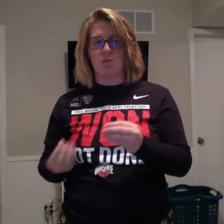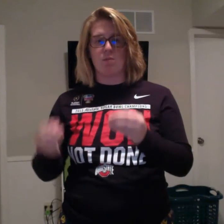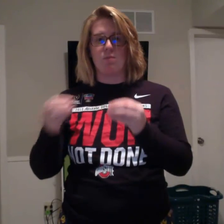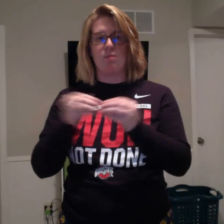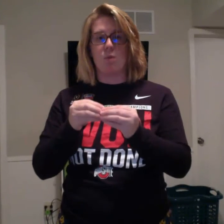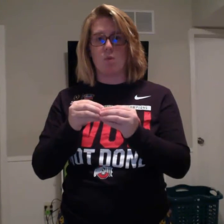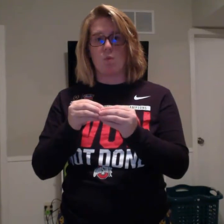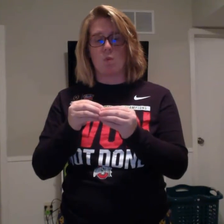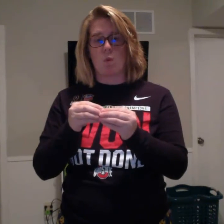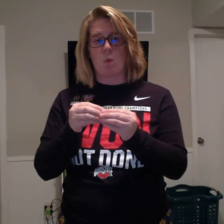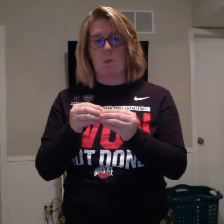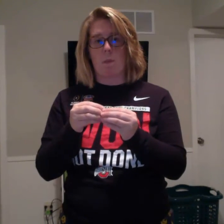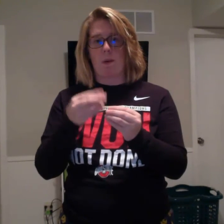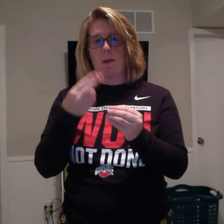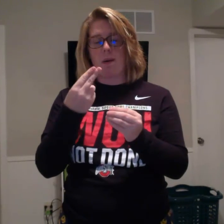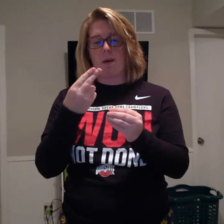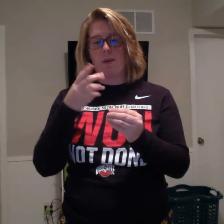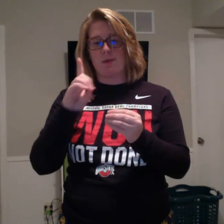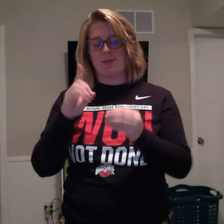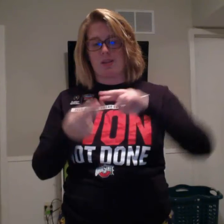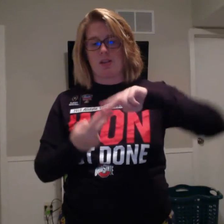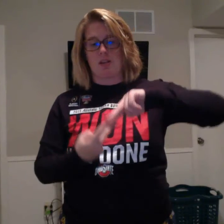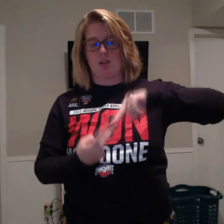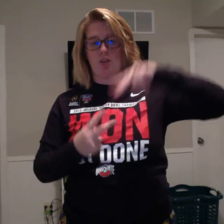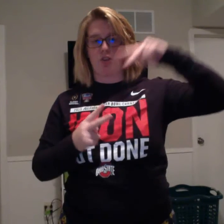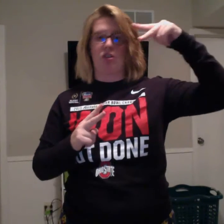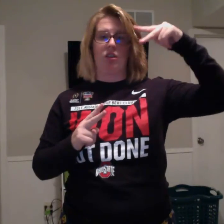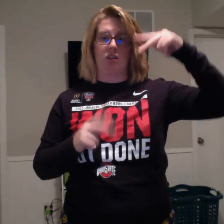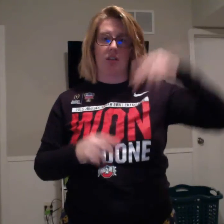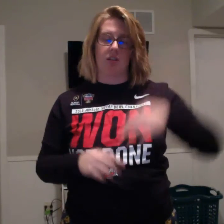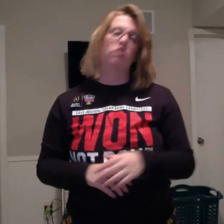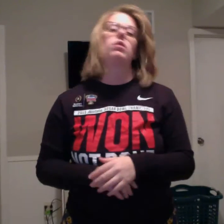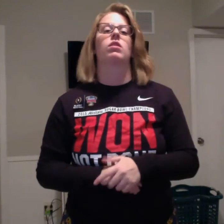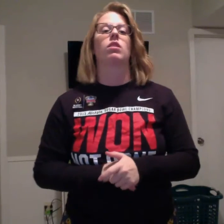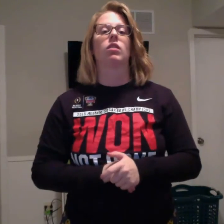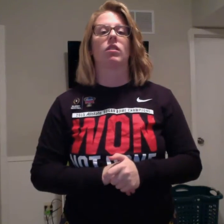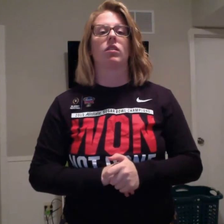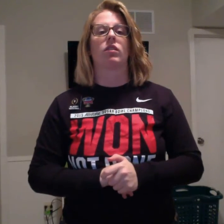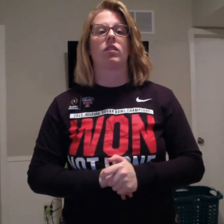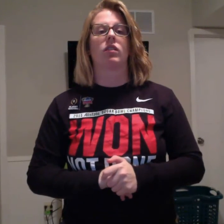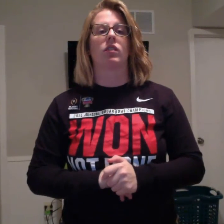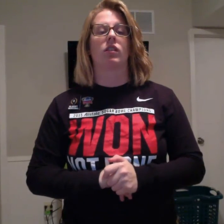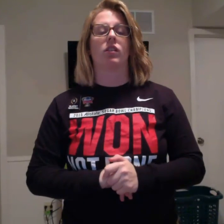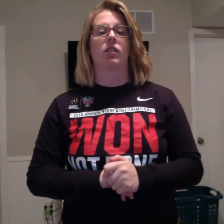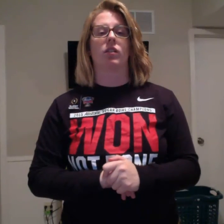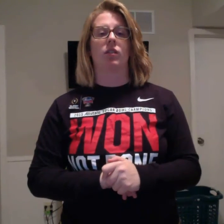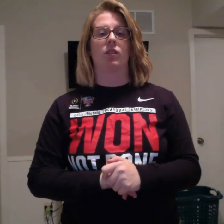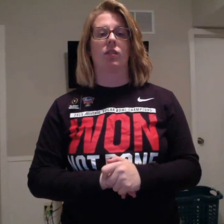have symptoms while others may not. Because of this penetrance, the test for HD, which counts the number